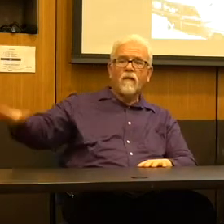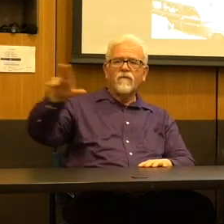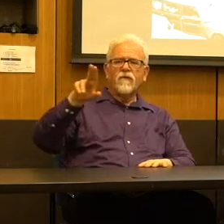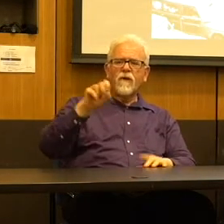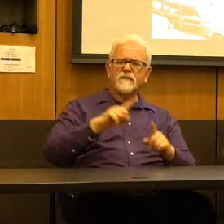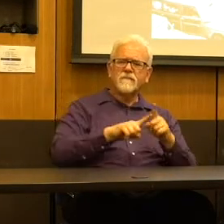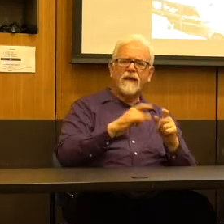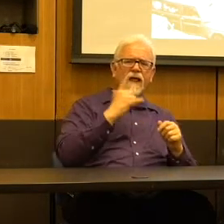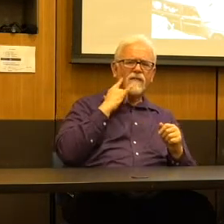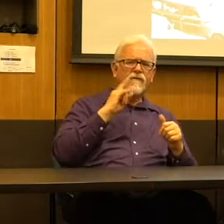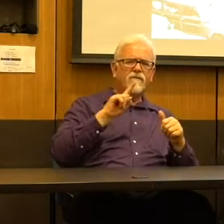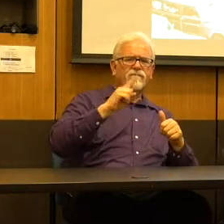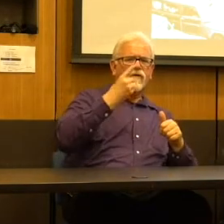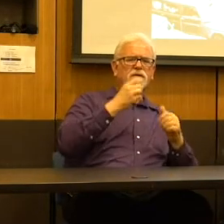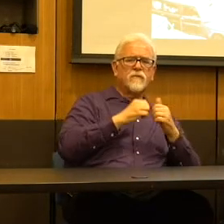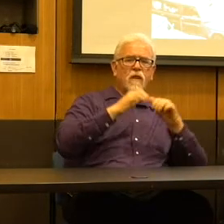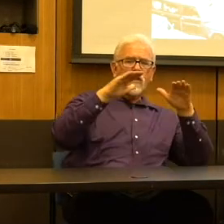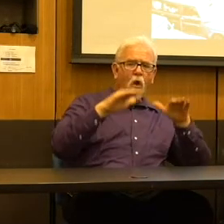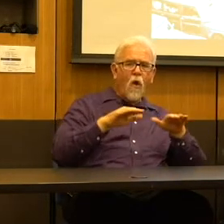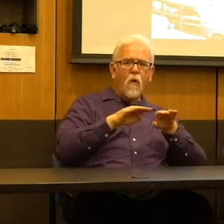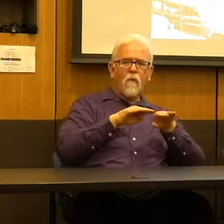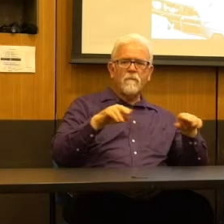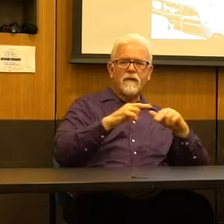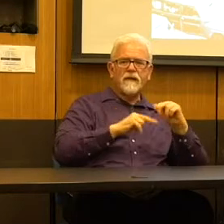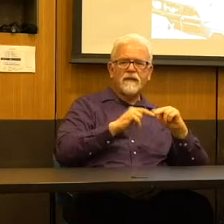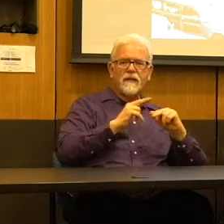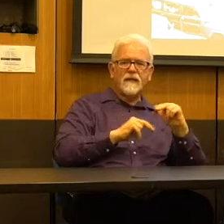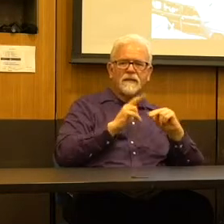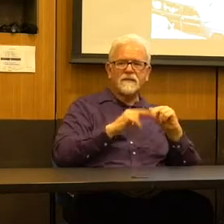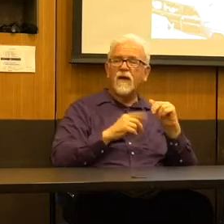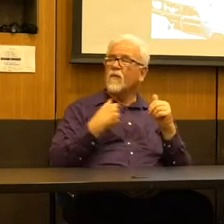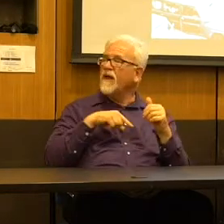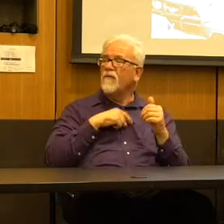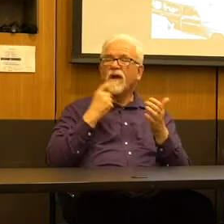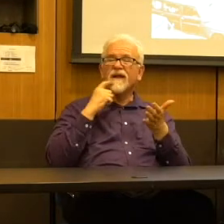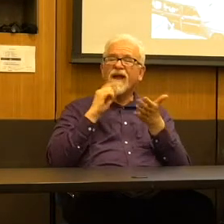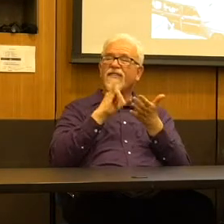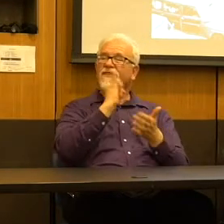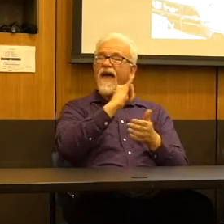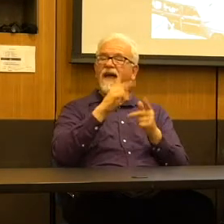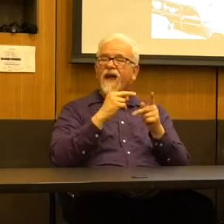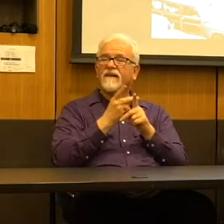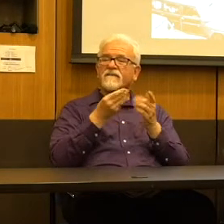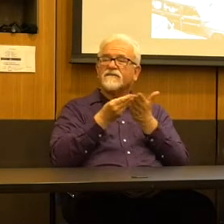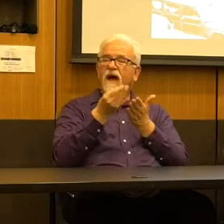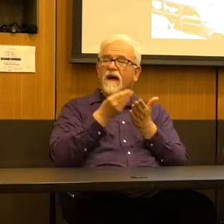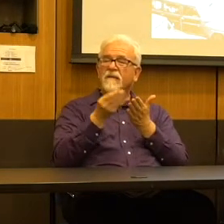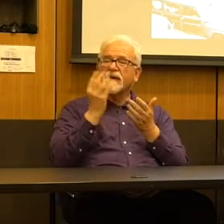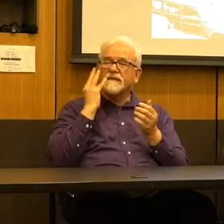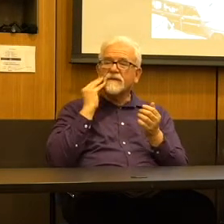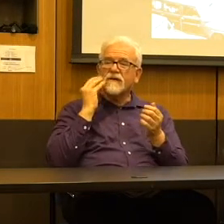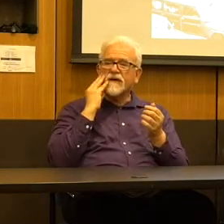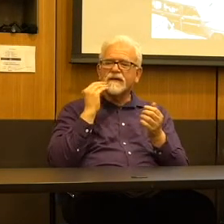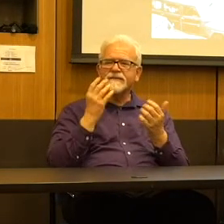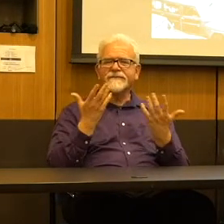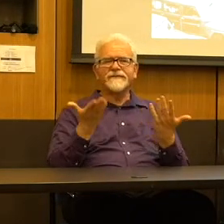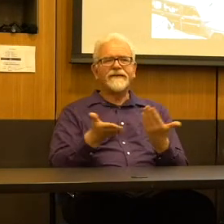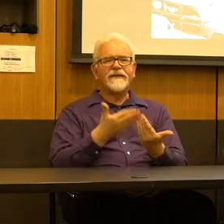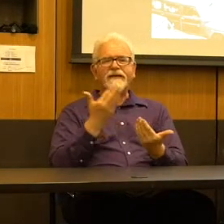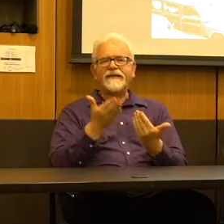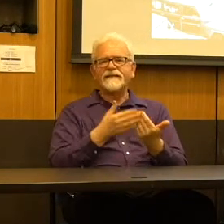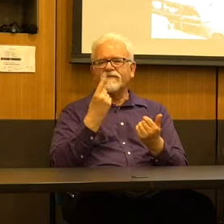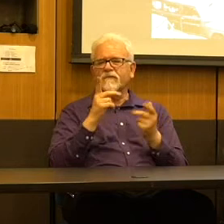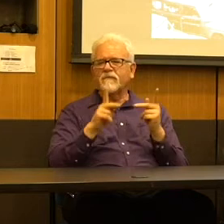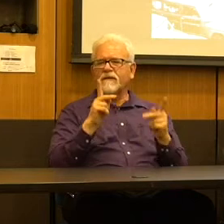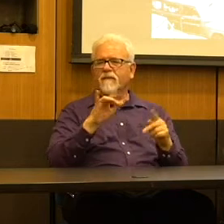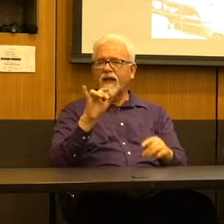this. And I think today we all recognize this kind of shopping experience, which is so conducive to people like Everest, where